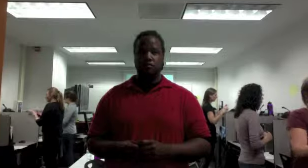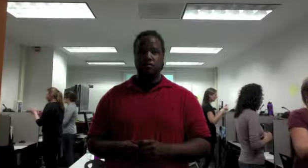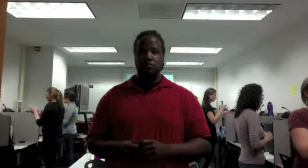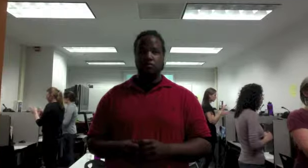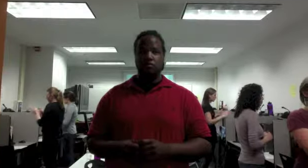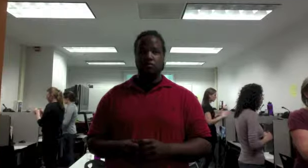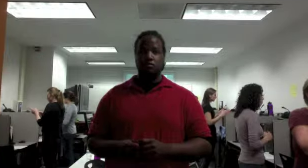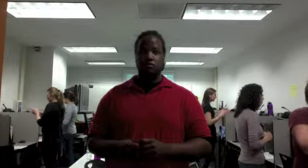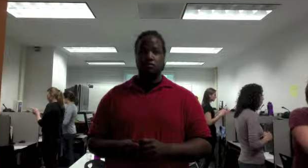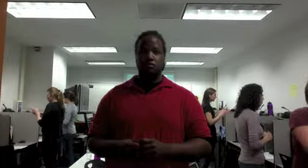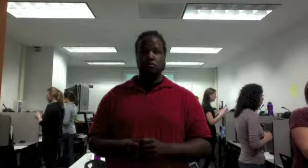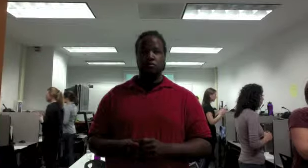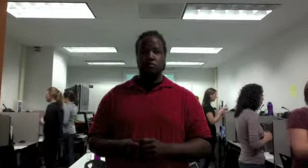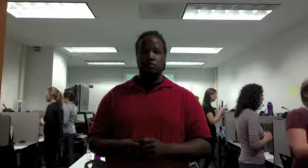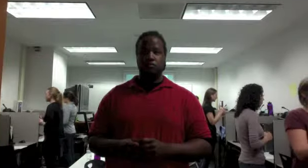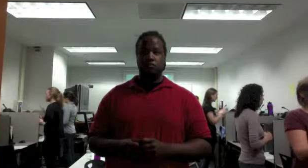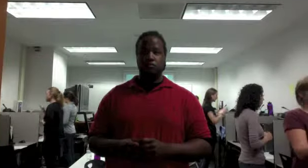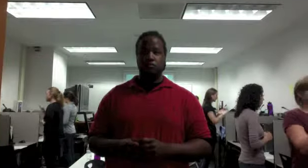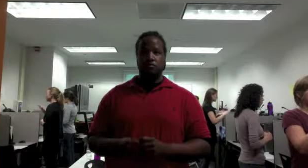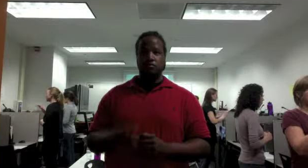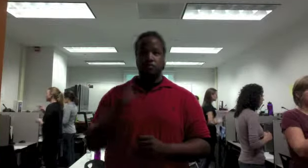plate or get it clean.